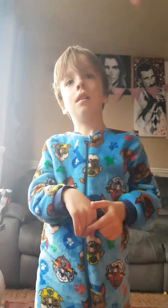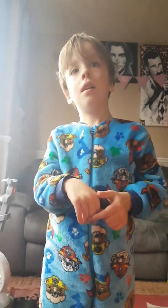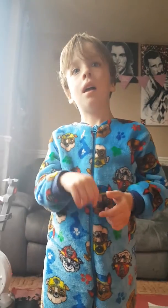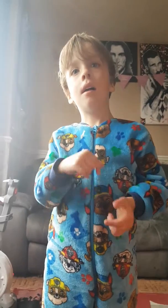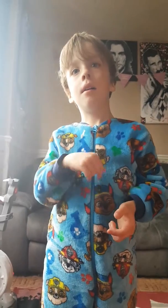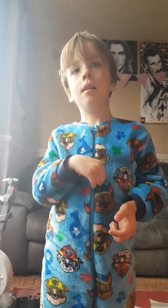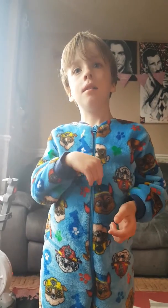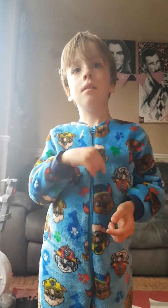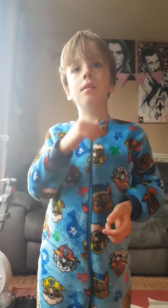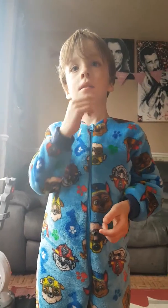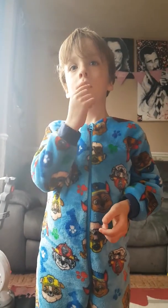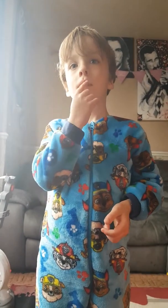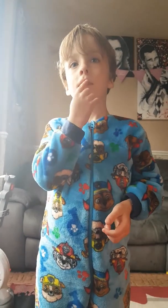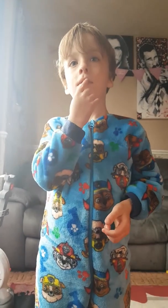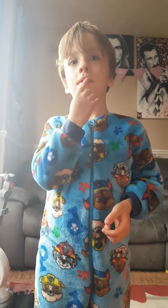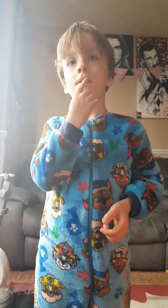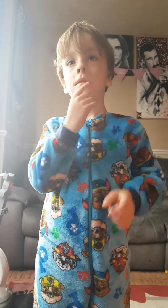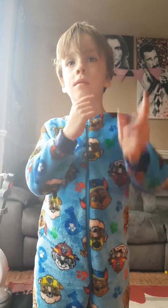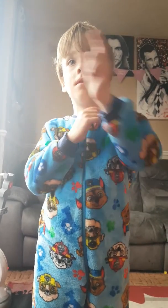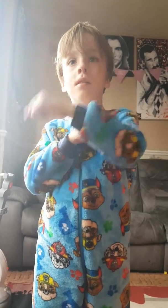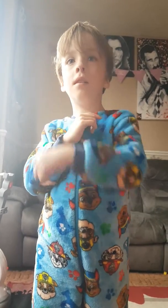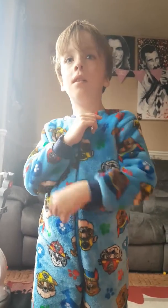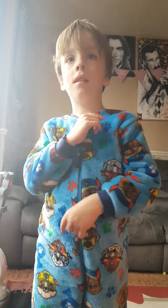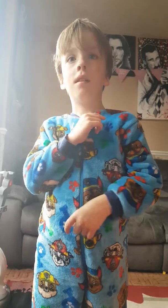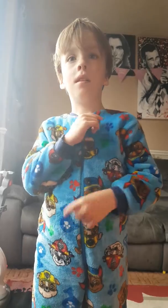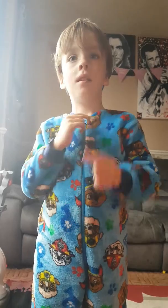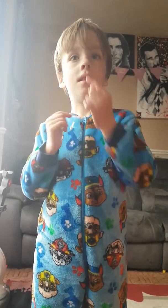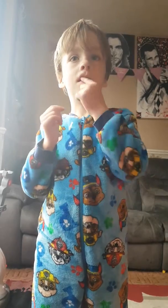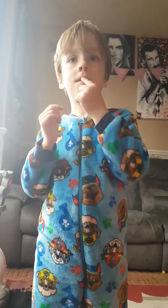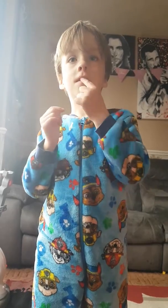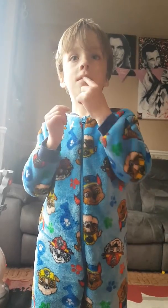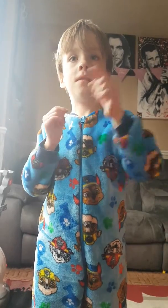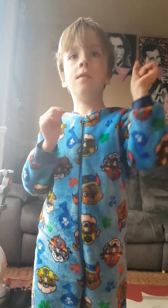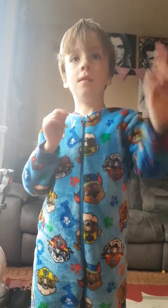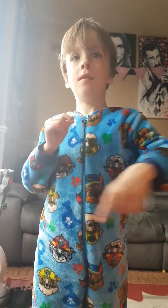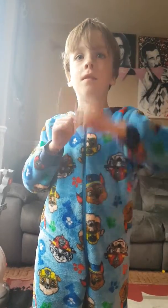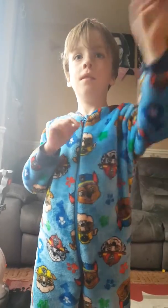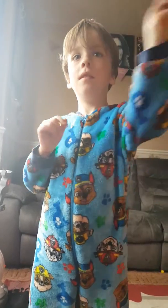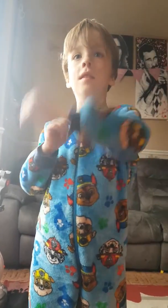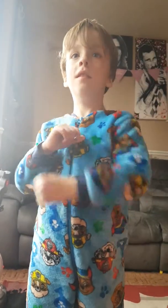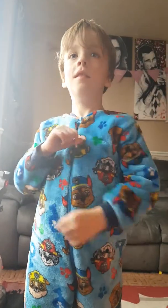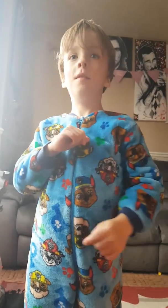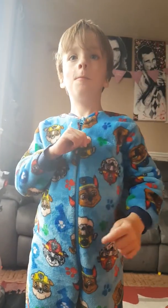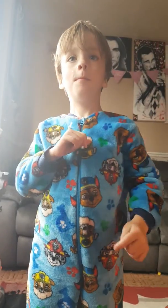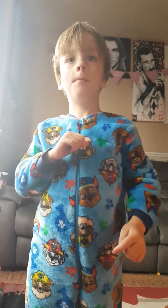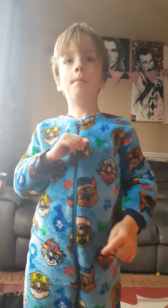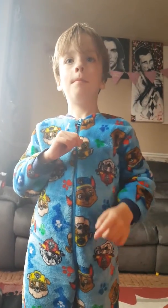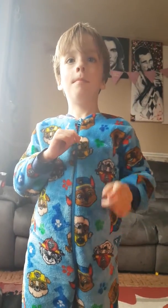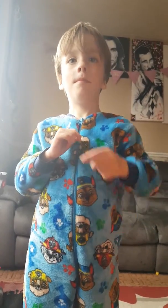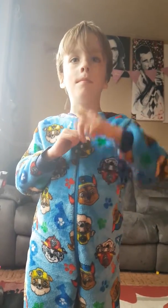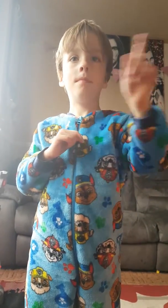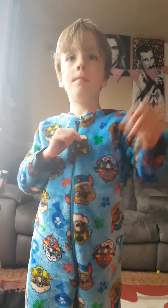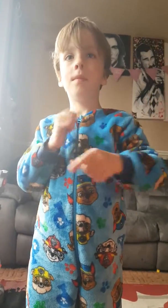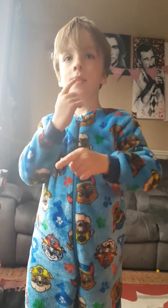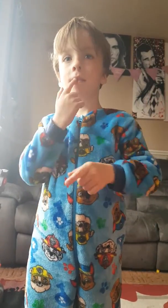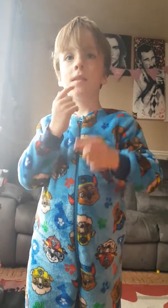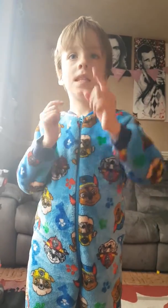blue. I can sing a rainbow, sing a rainbow, sing a